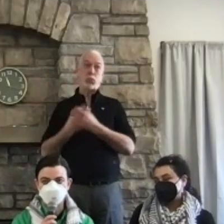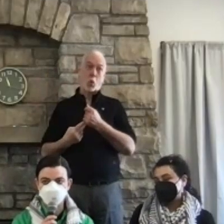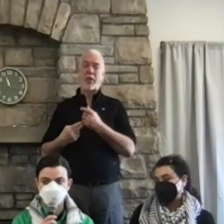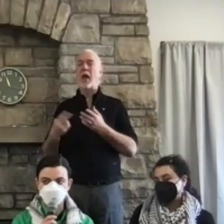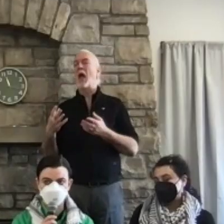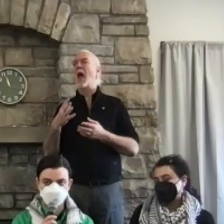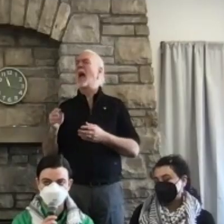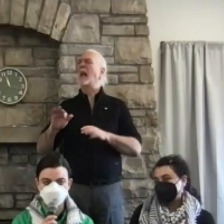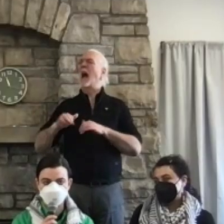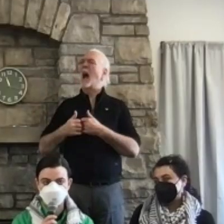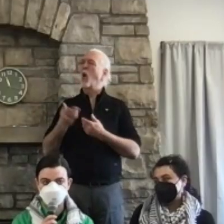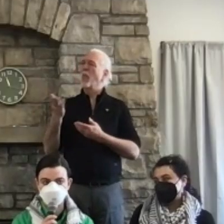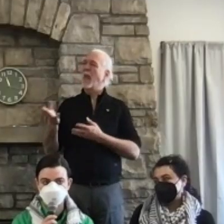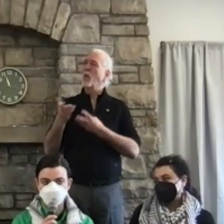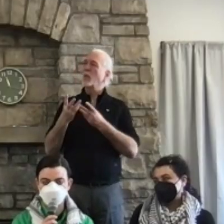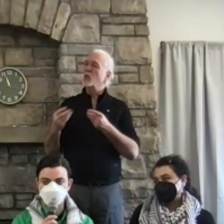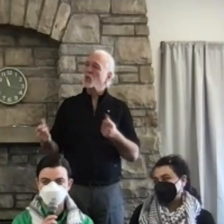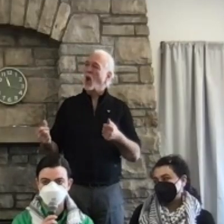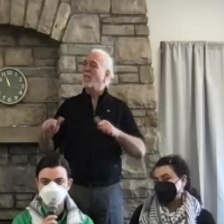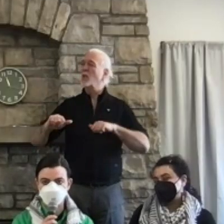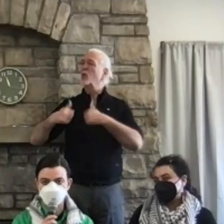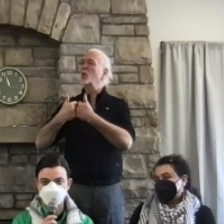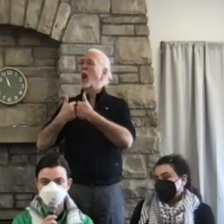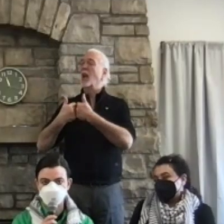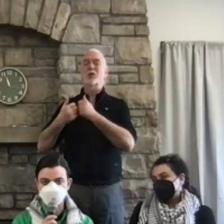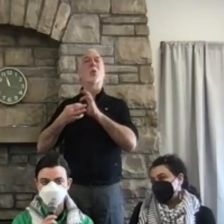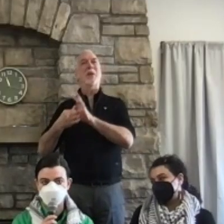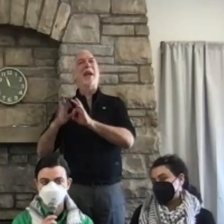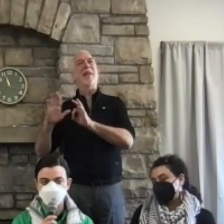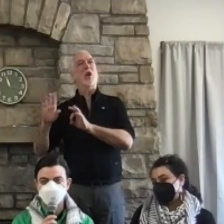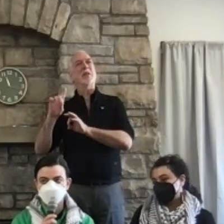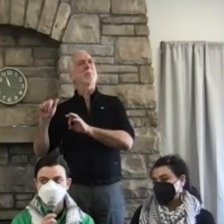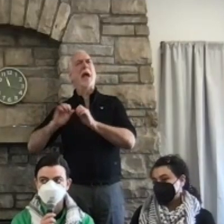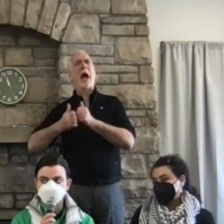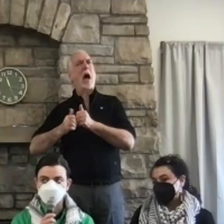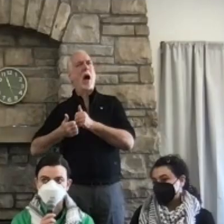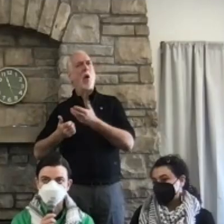you resolve challenges that they're experiencing related to their disability is by